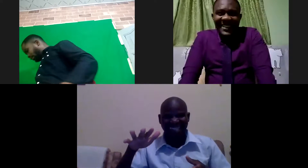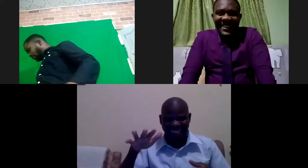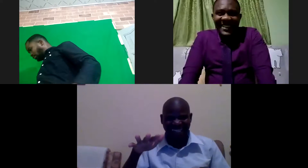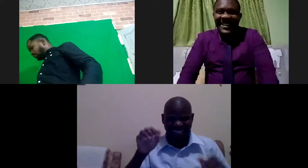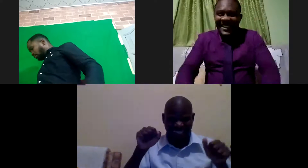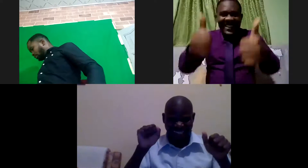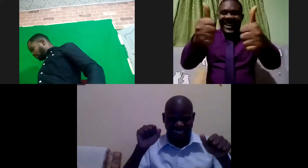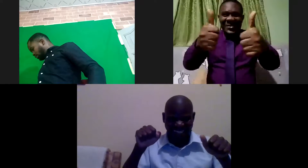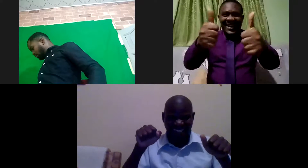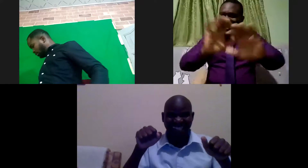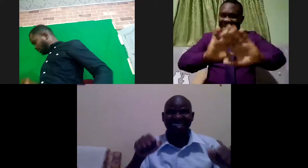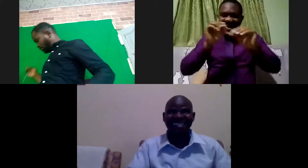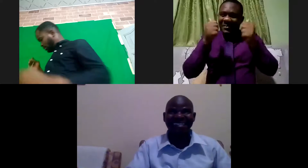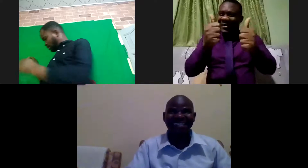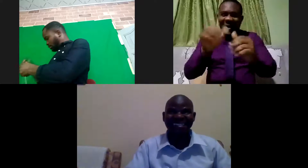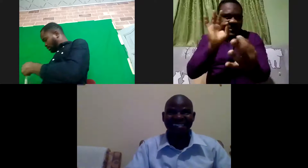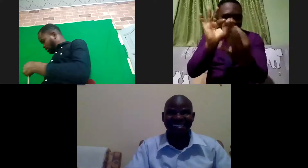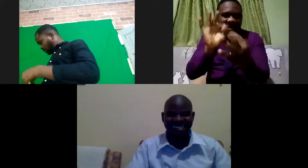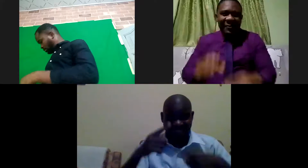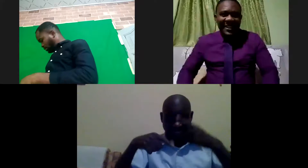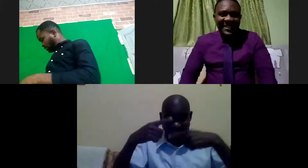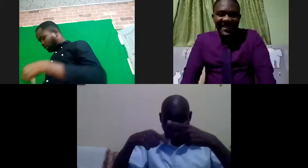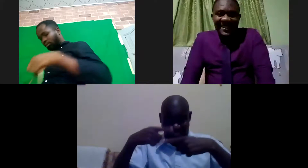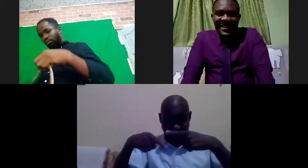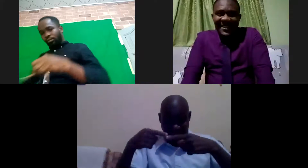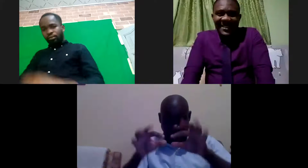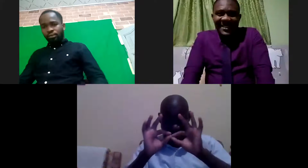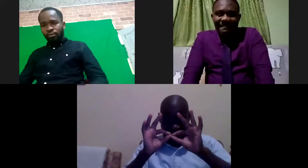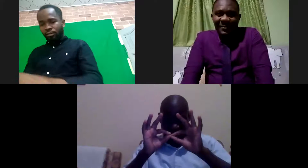Yeah, okay, okay, okay. Yeah, it's great. Okay. It's great. Perfect. Perfect.